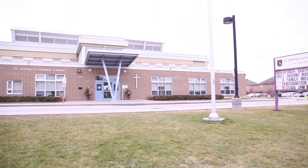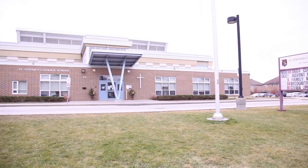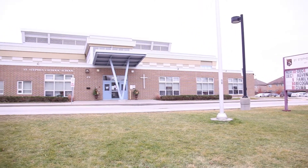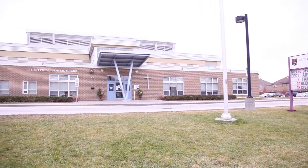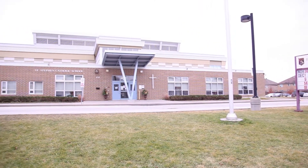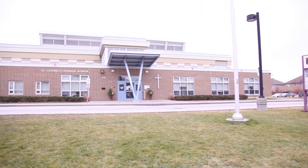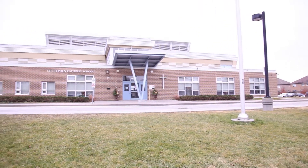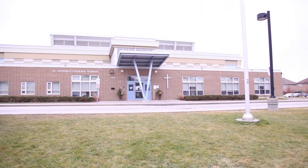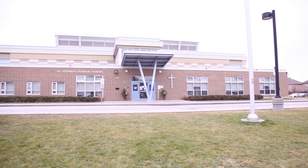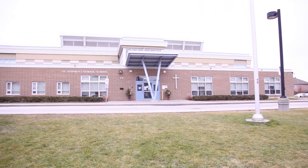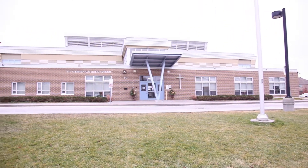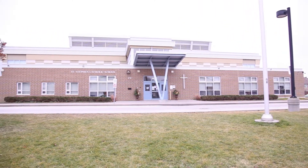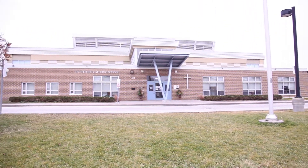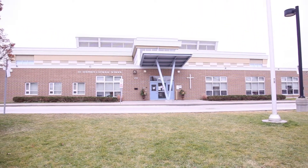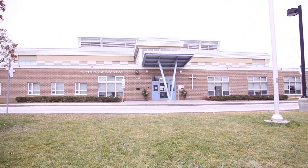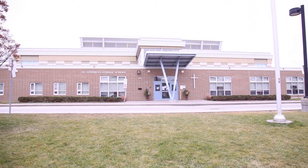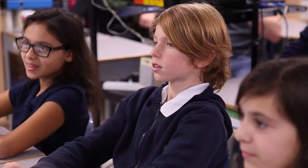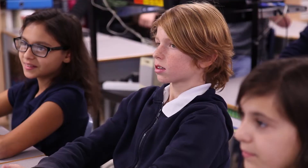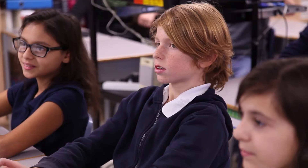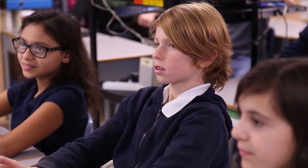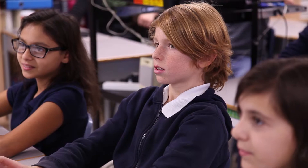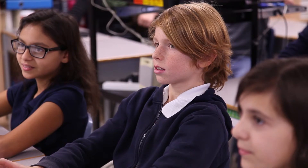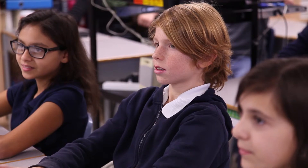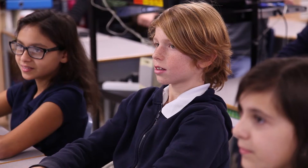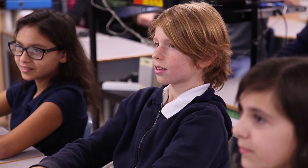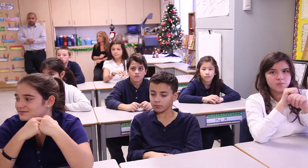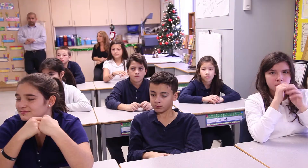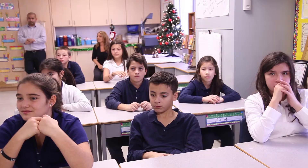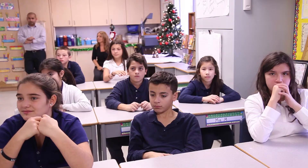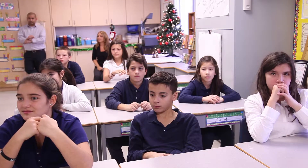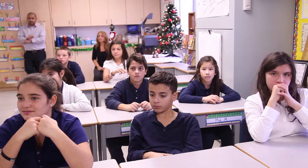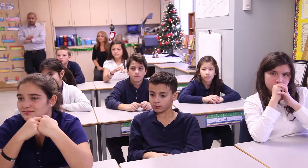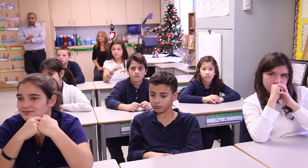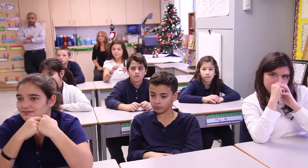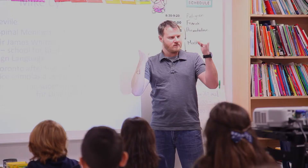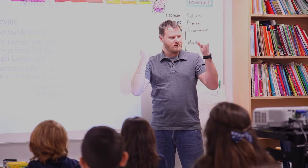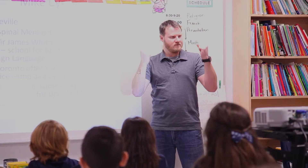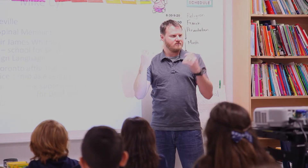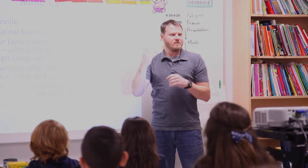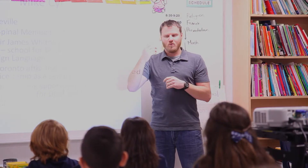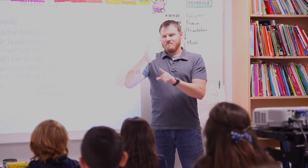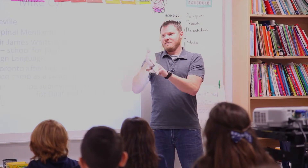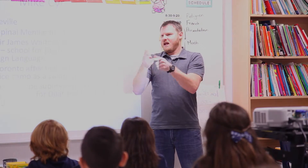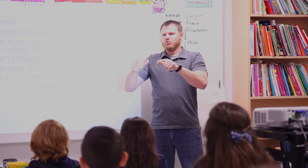First, I'll talk a little bit about myself. As you guys can see, I'm deaf, and as you can also see, I use American Sign